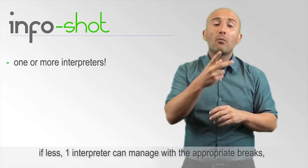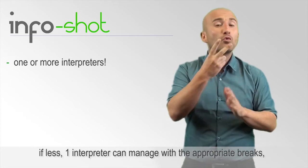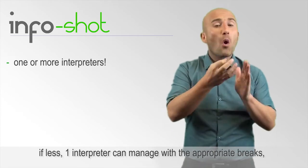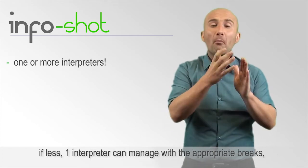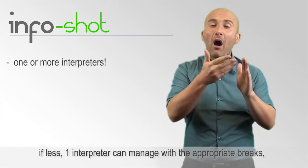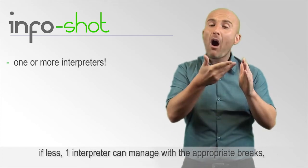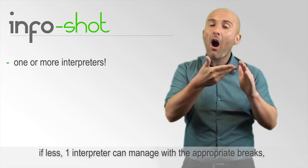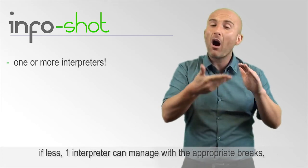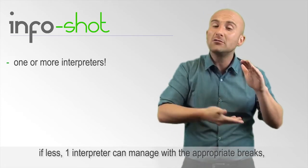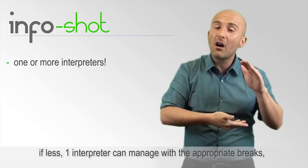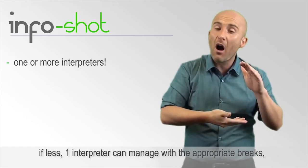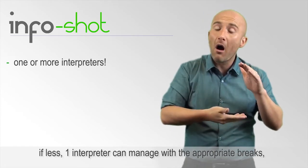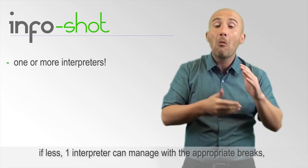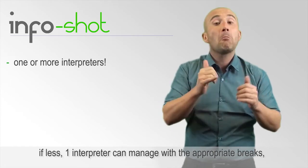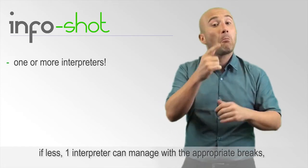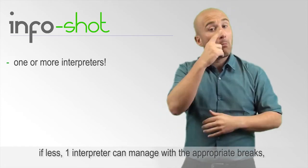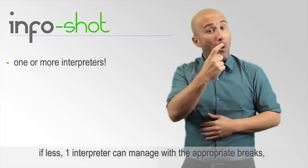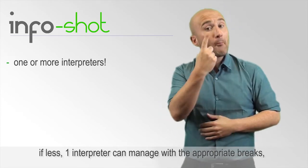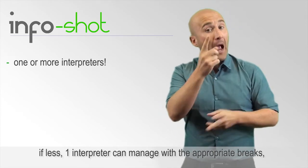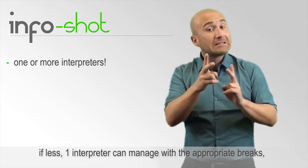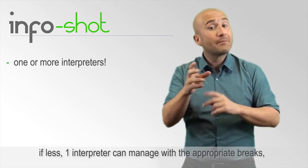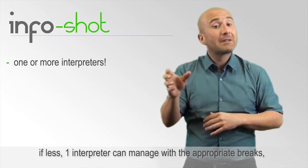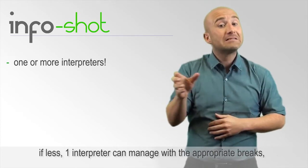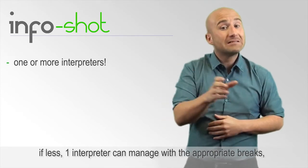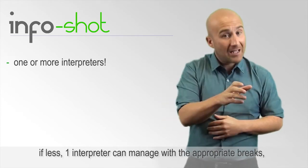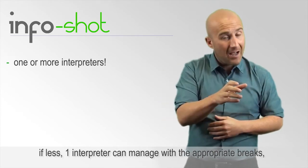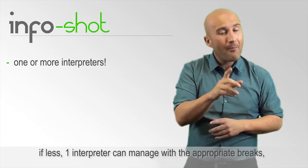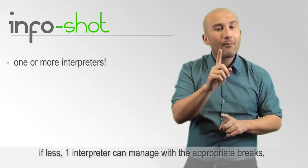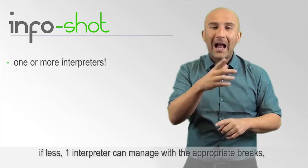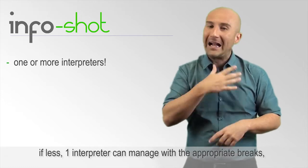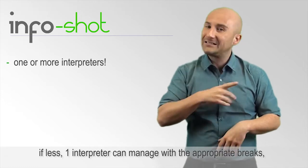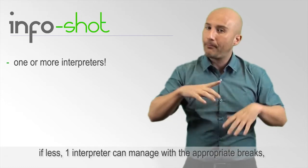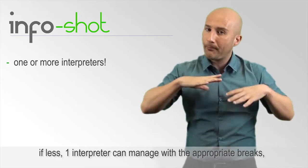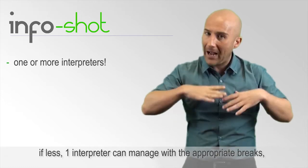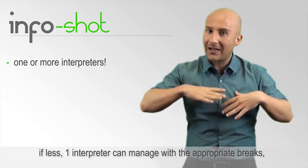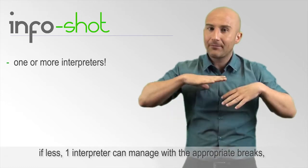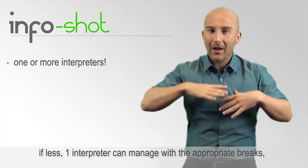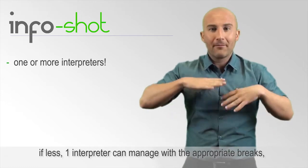If less, 1 interpreter can manage with the appropriate breaks.